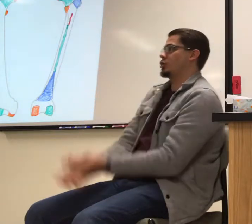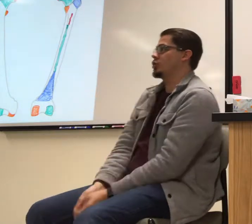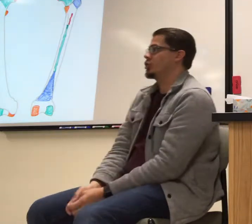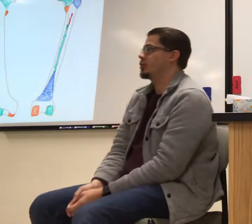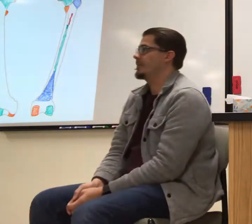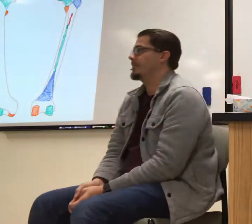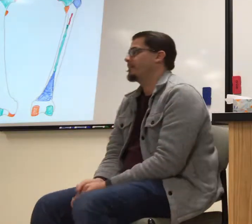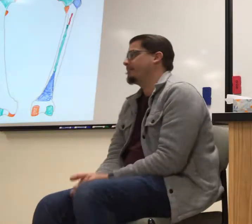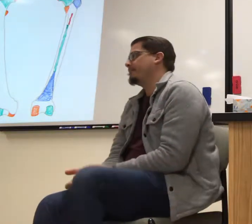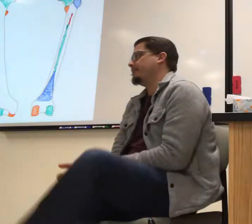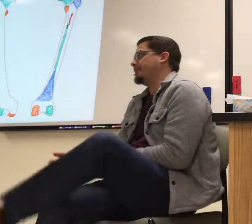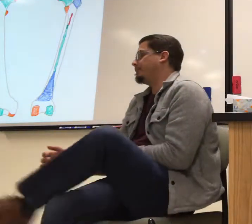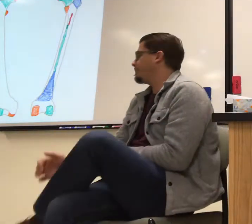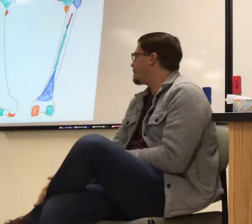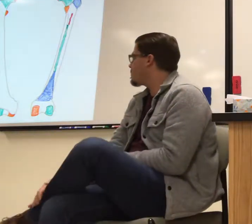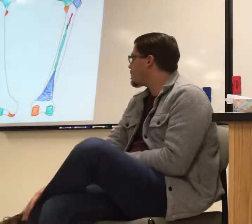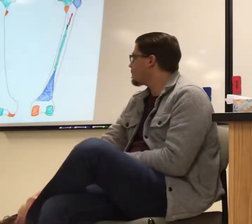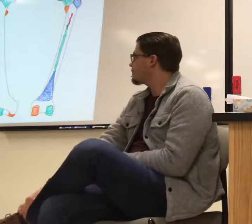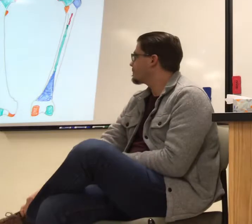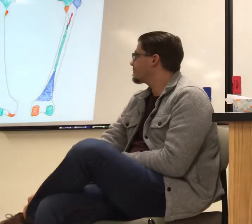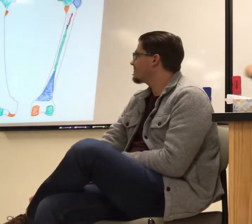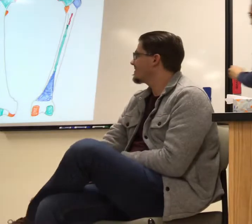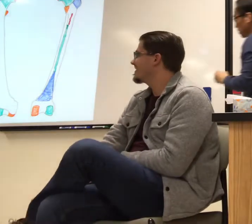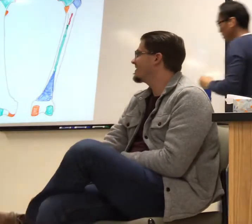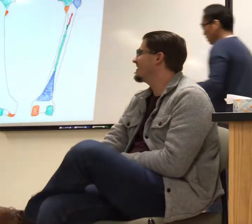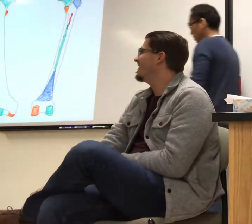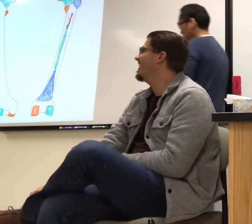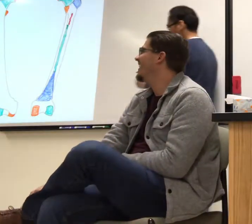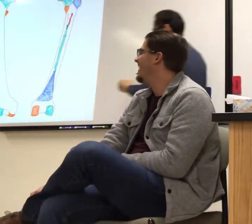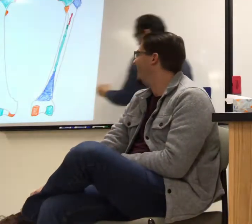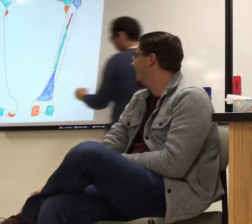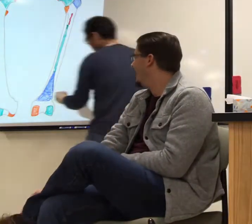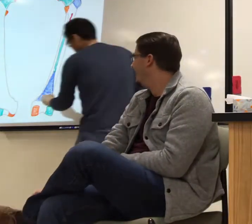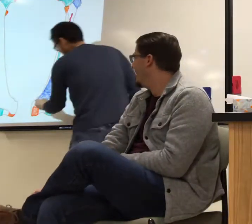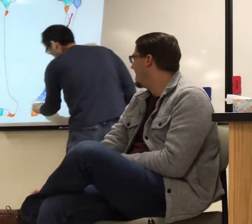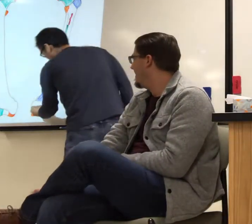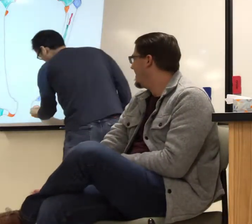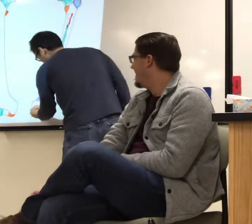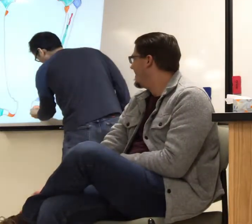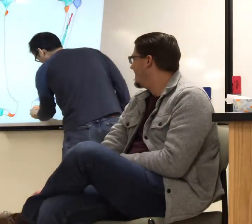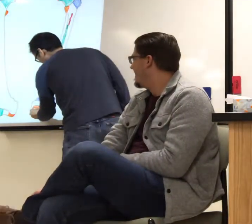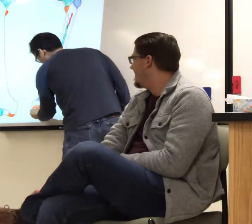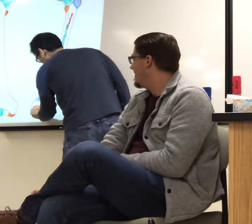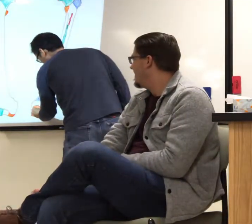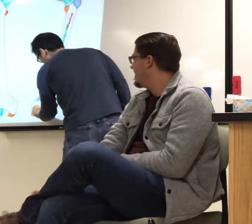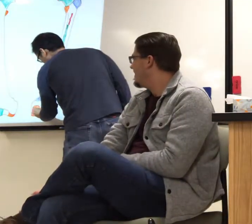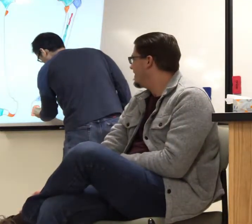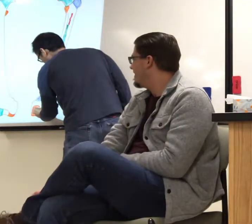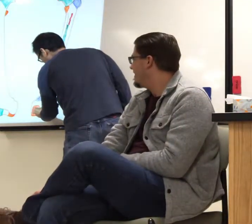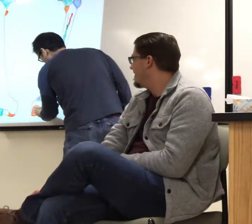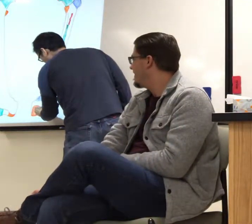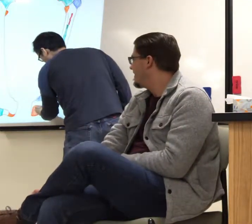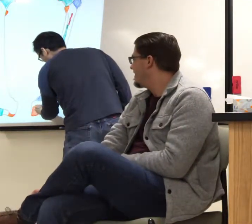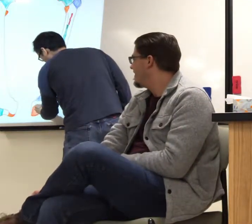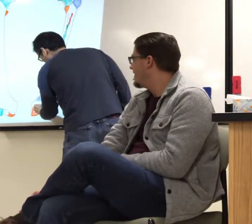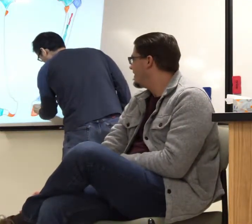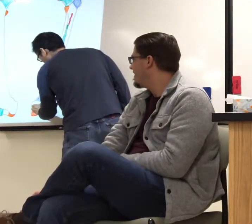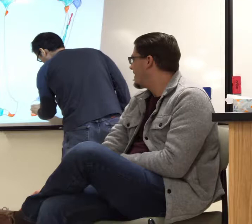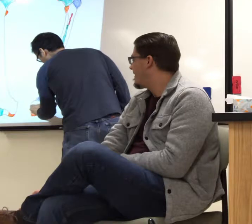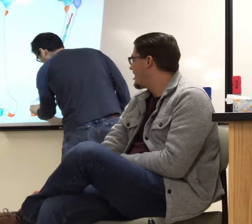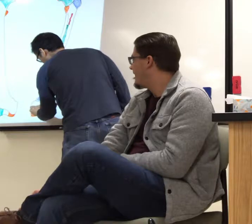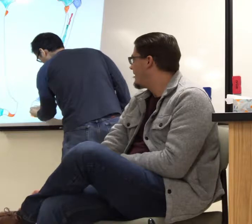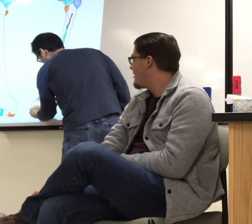I mean, I'll just highlight a space in between the condyles there.